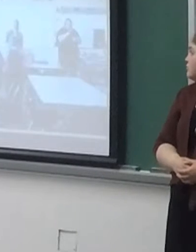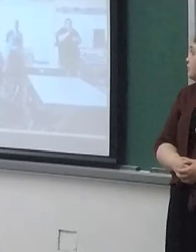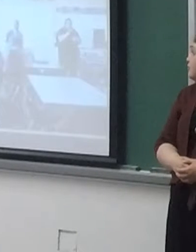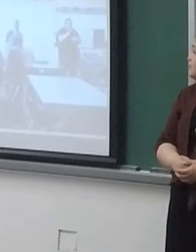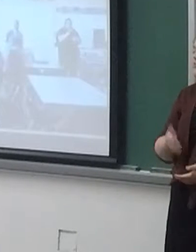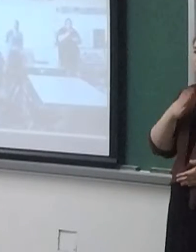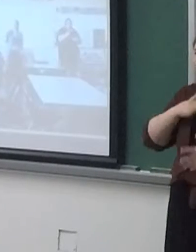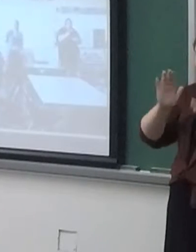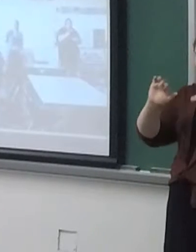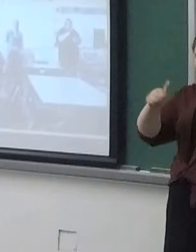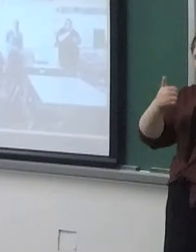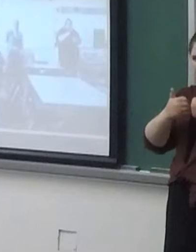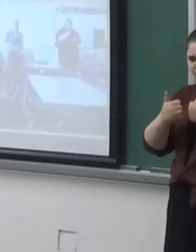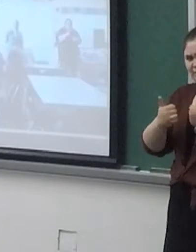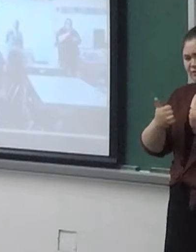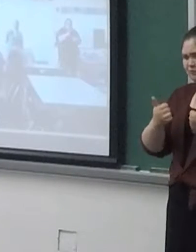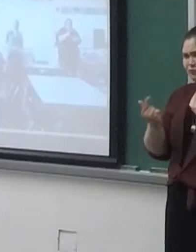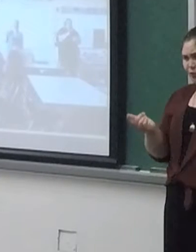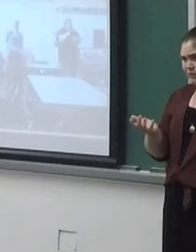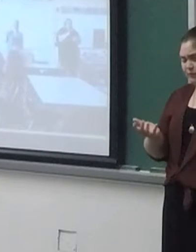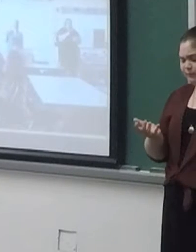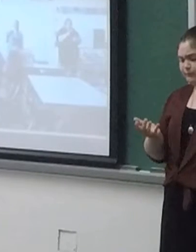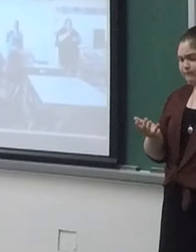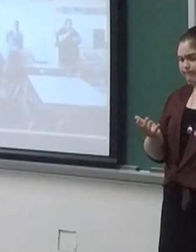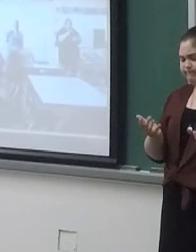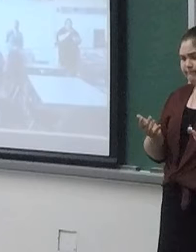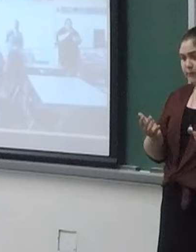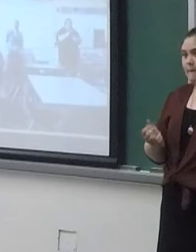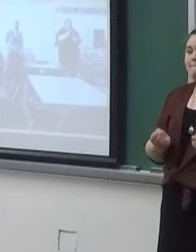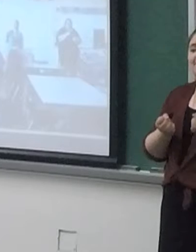Some of the challenges that I faced were a